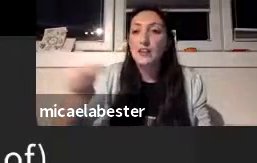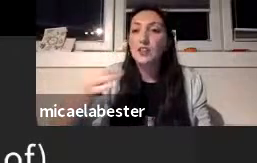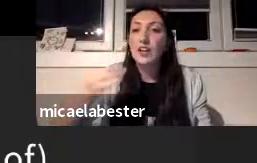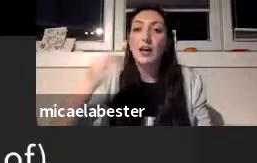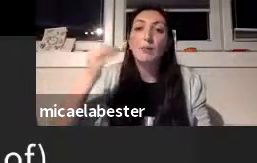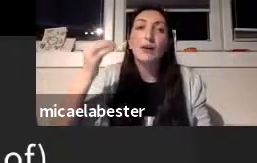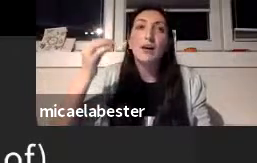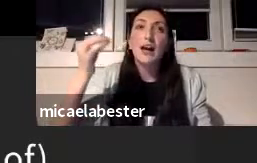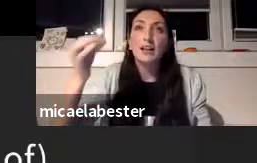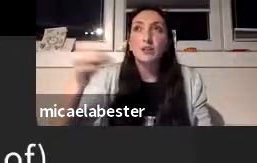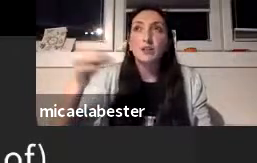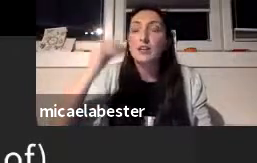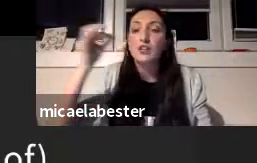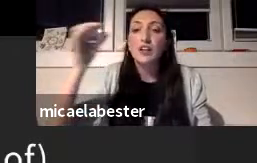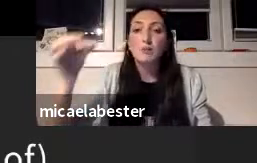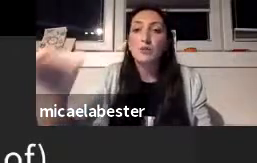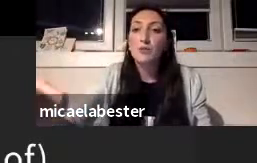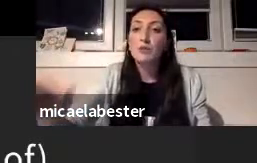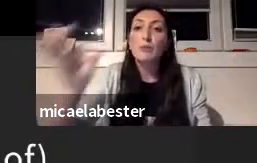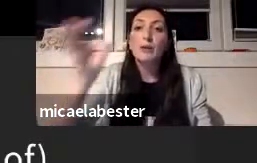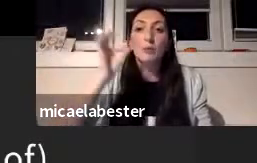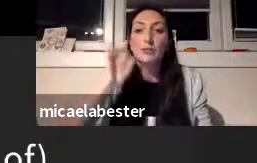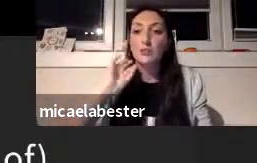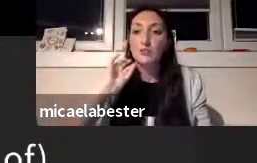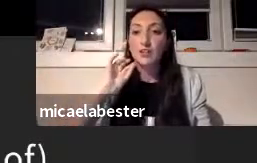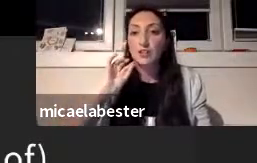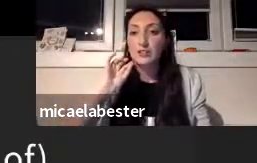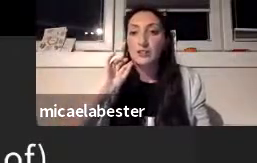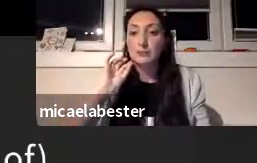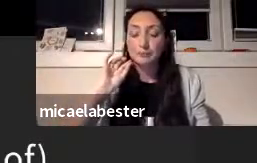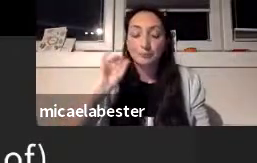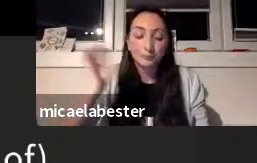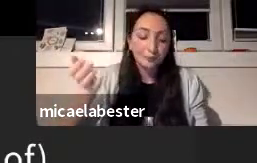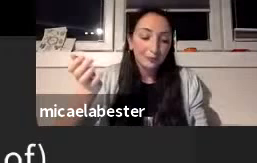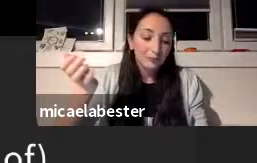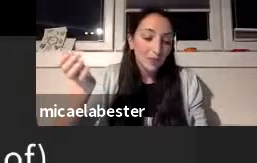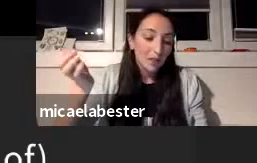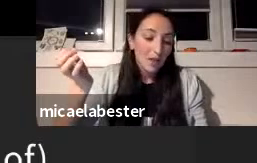same hand shape and location and movement, but opposite directions.